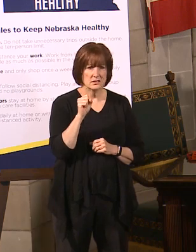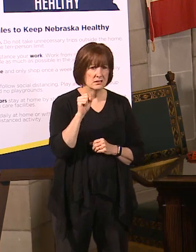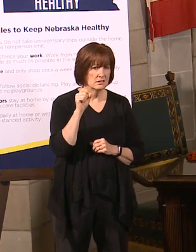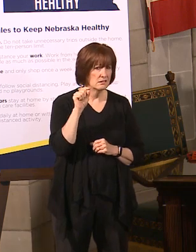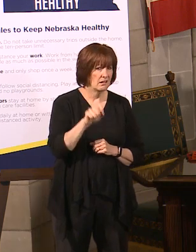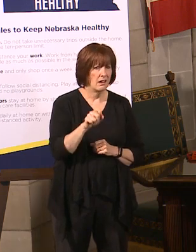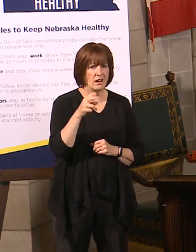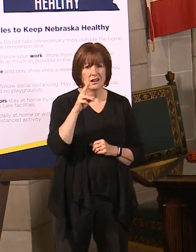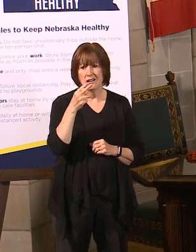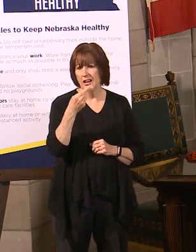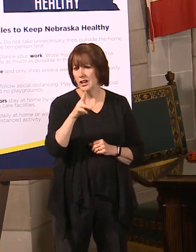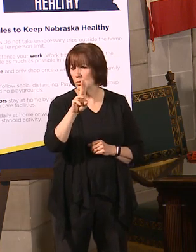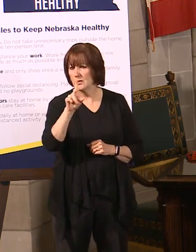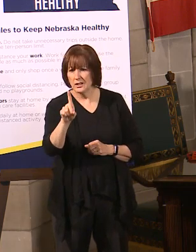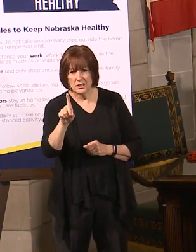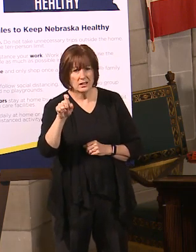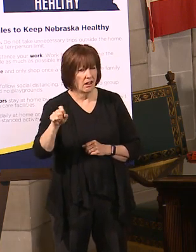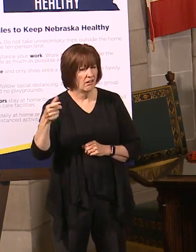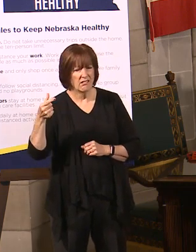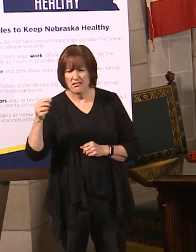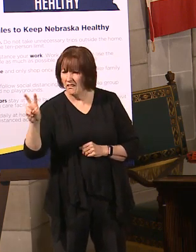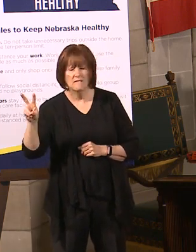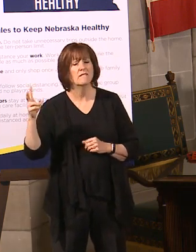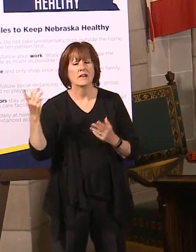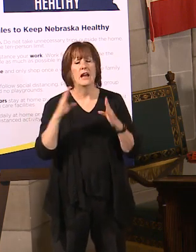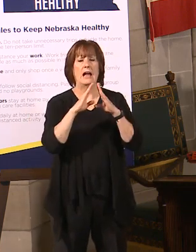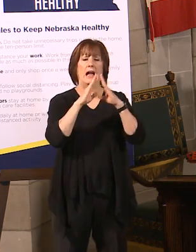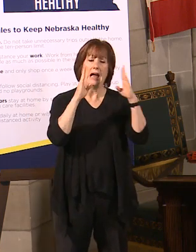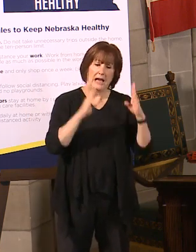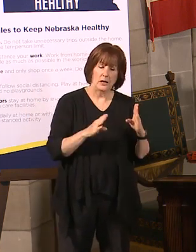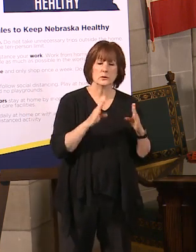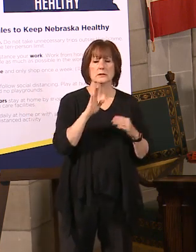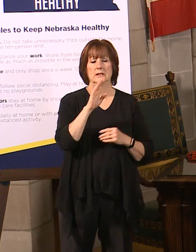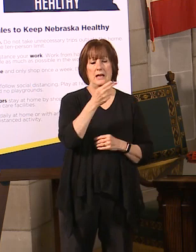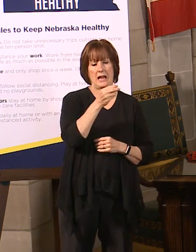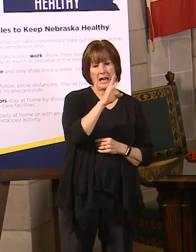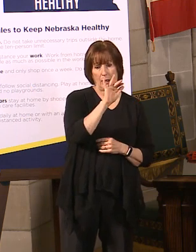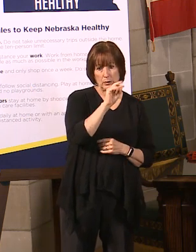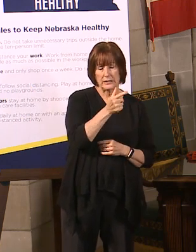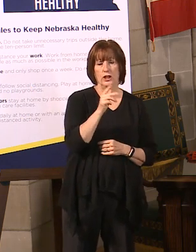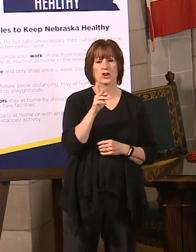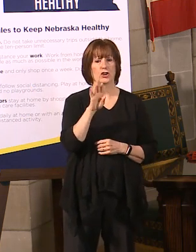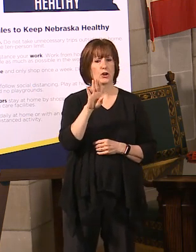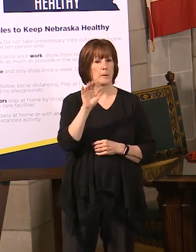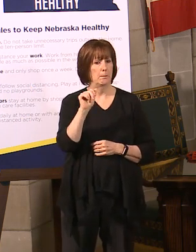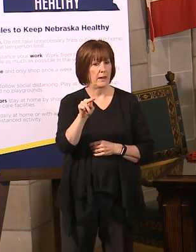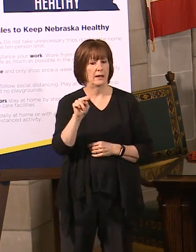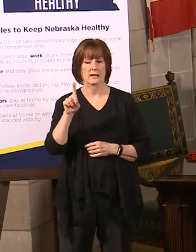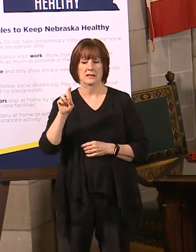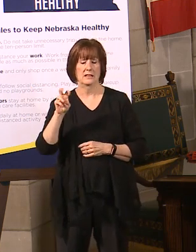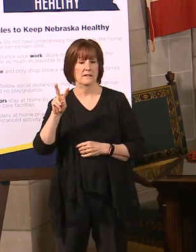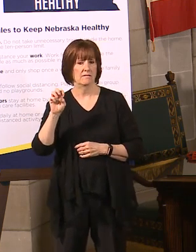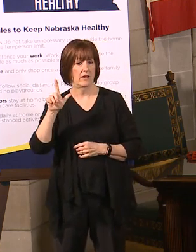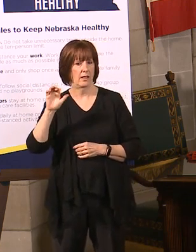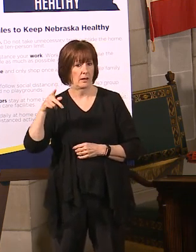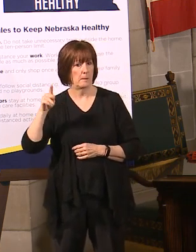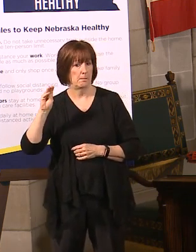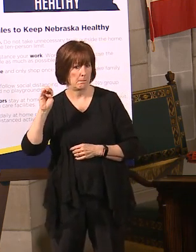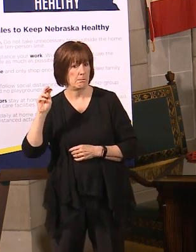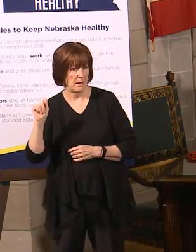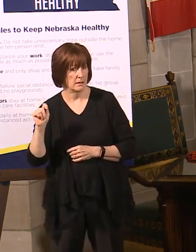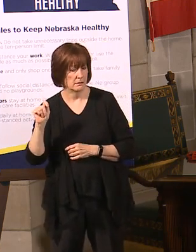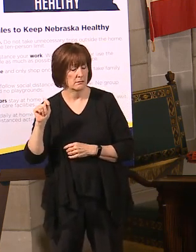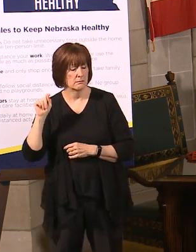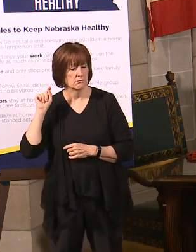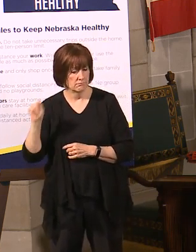us.hud.gov. But anyway, it's a housing and urban development program that Nebraska is going to be receiving $2.5 million as part of the recovery from the coronavirus. So I wanted